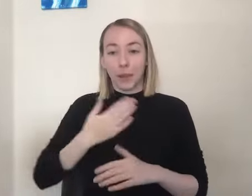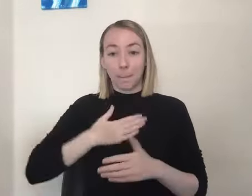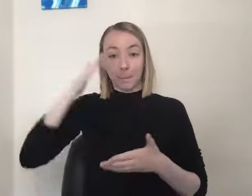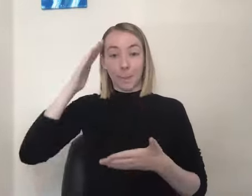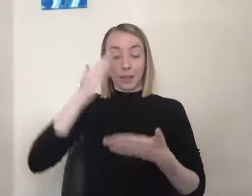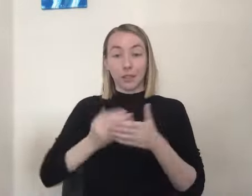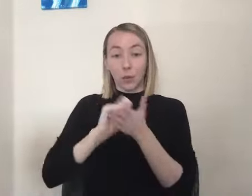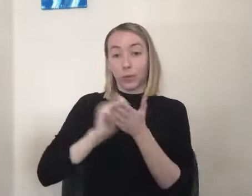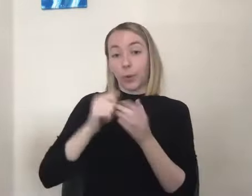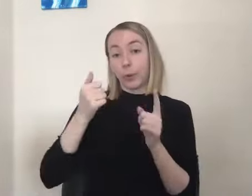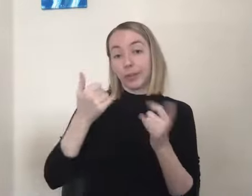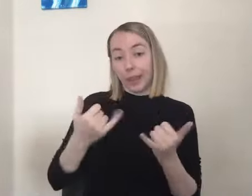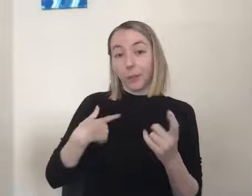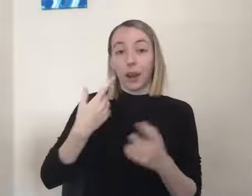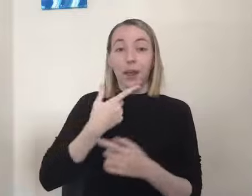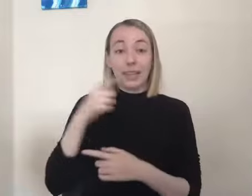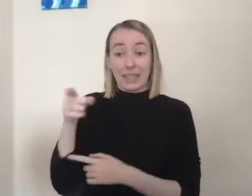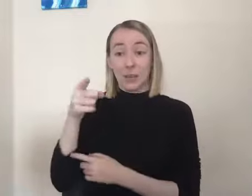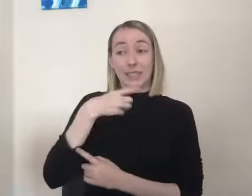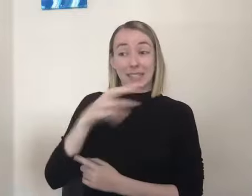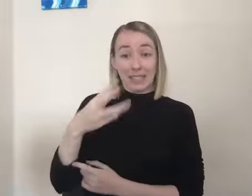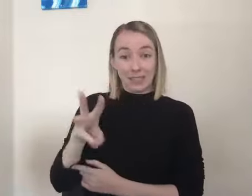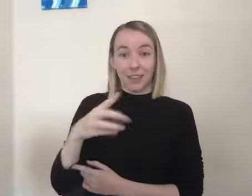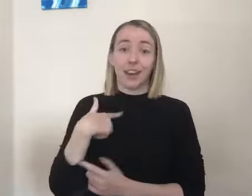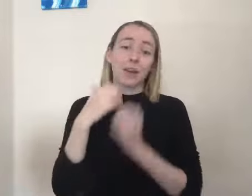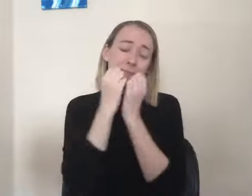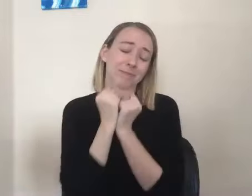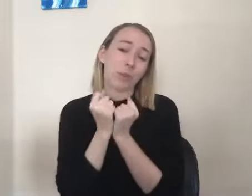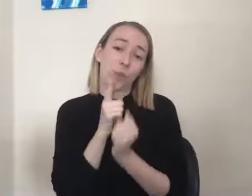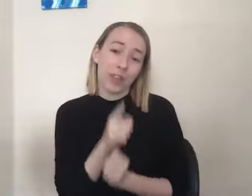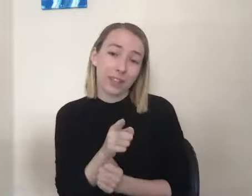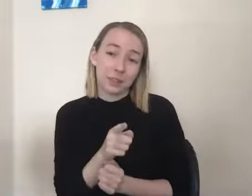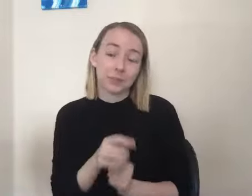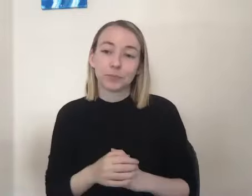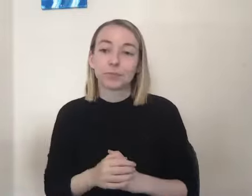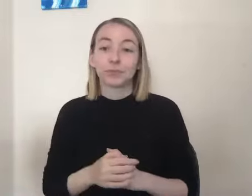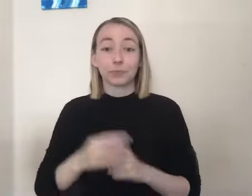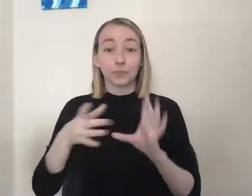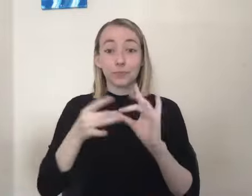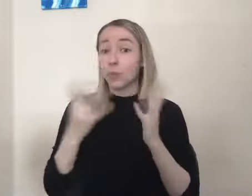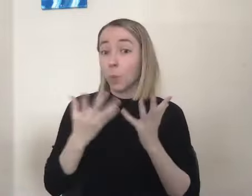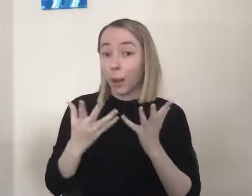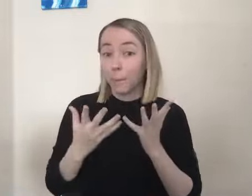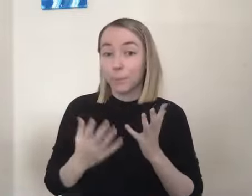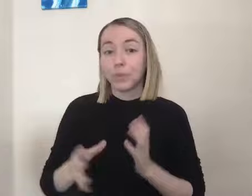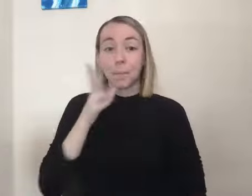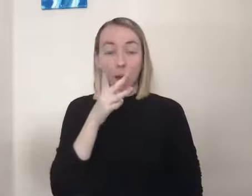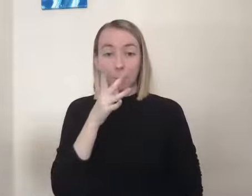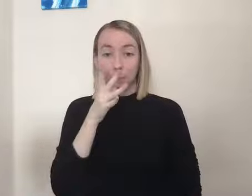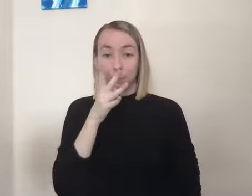laughs, thinking they'd be tearing me to bits. And I'm going to read this out to you, because my son wrote this when he was 16, and I've treasured it since. I keep saying I'm going to put